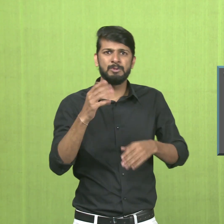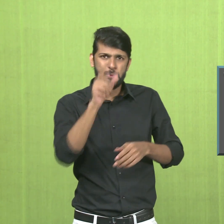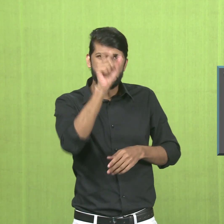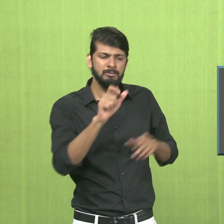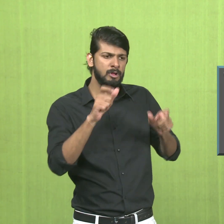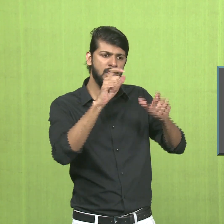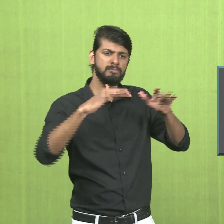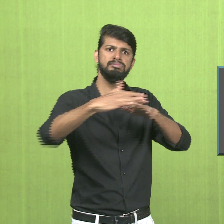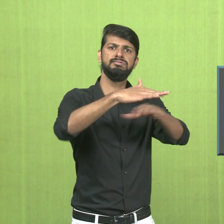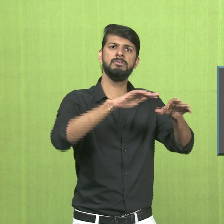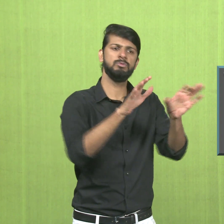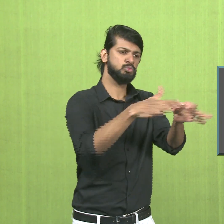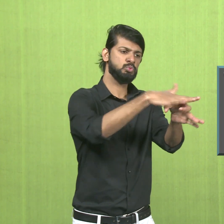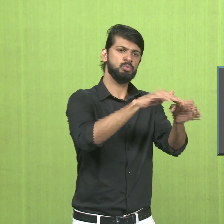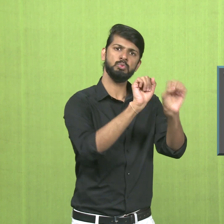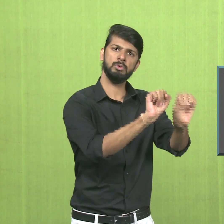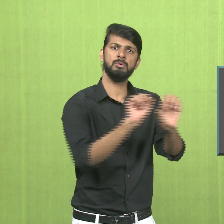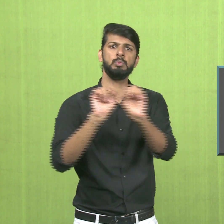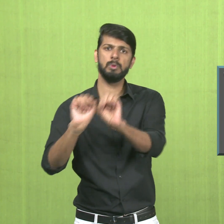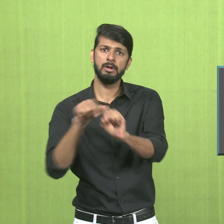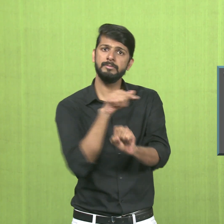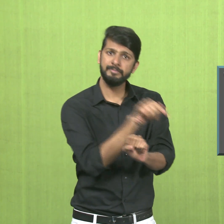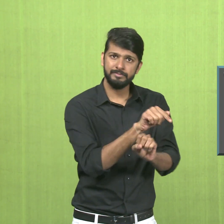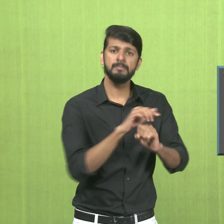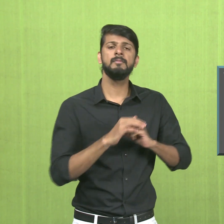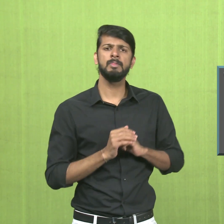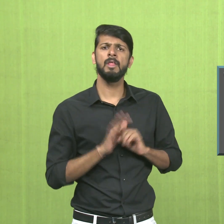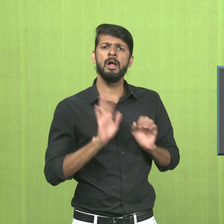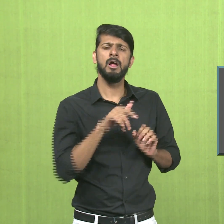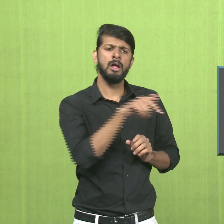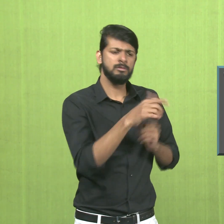specific occasions to celebrate harvest,